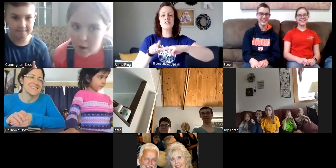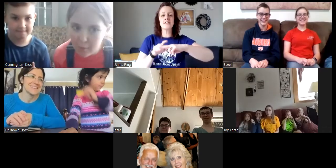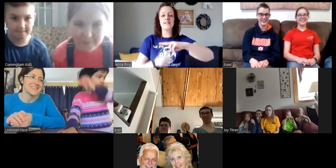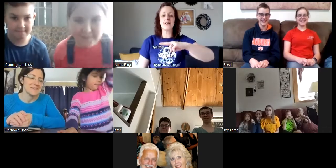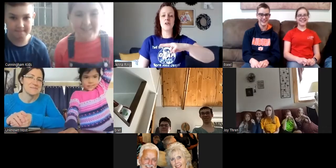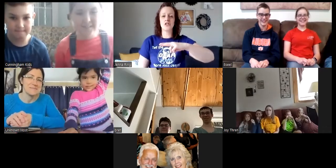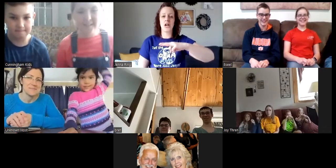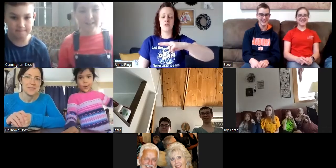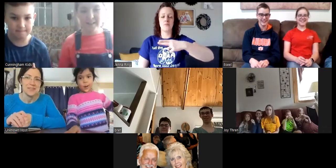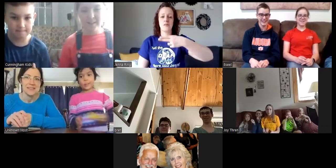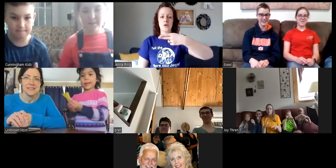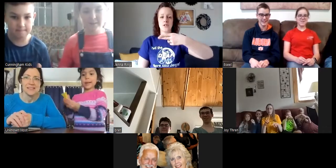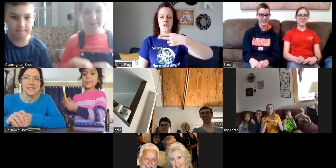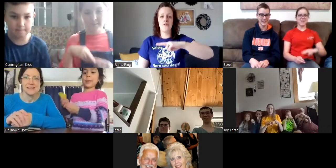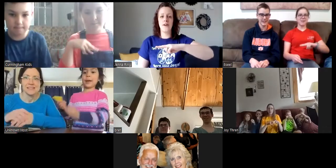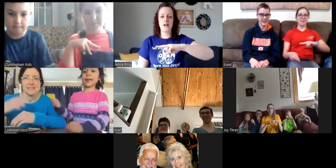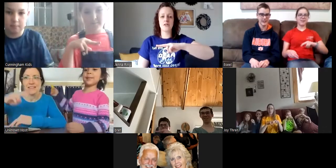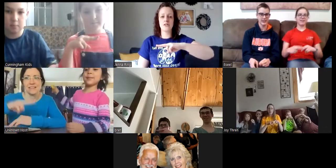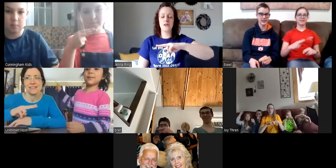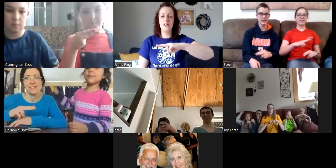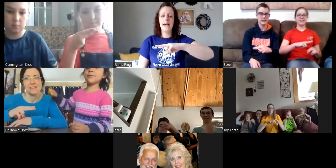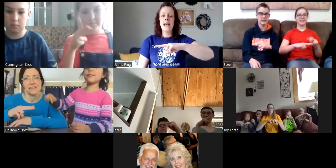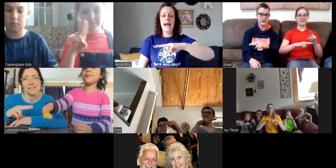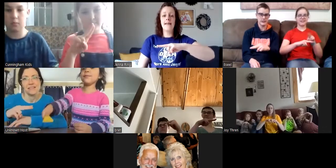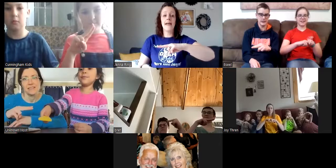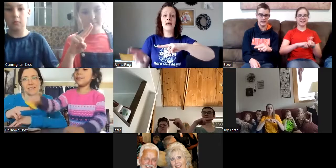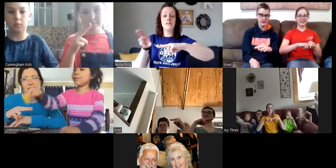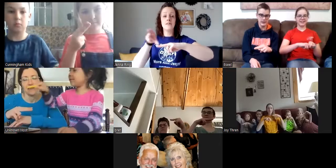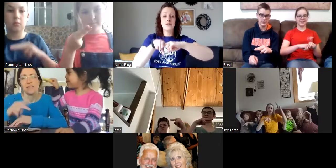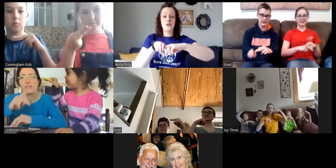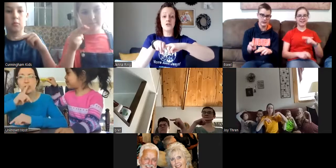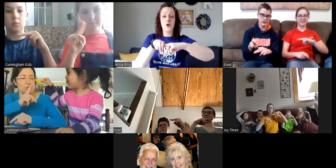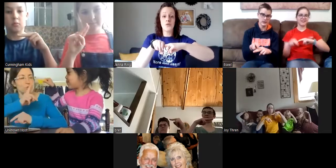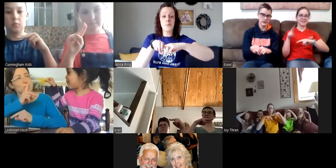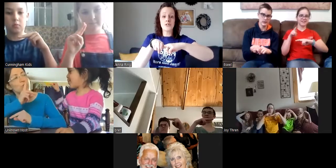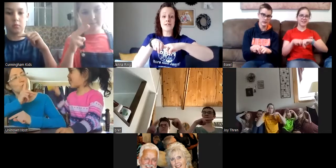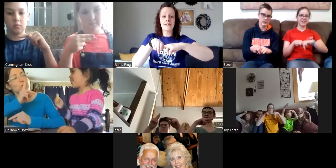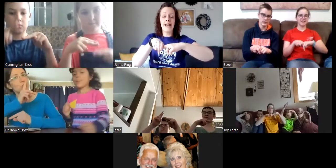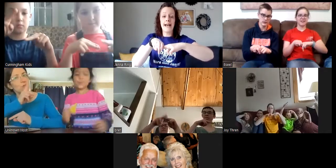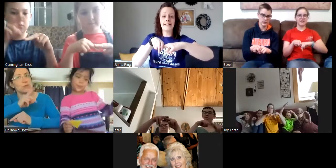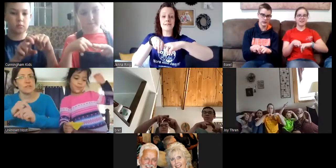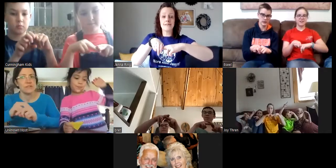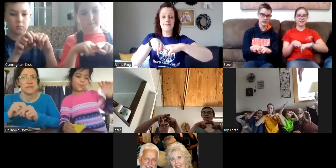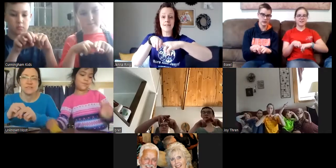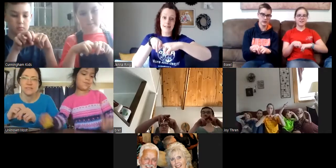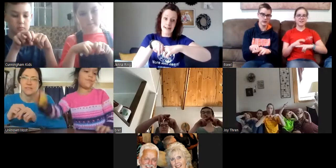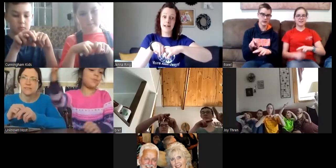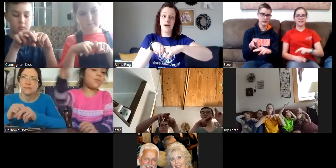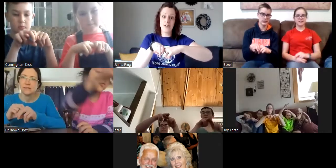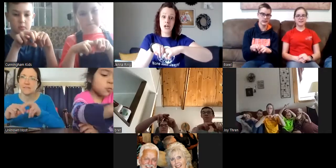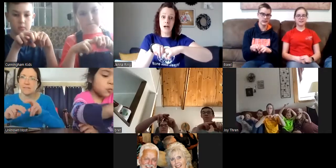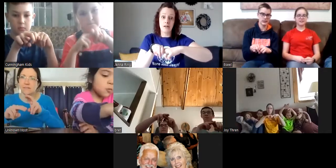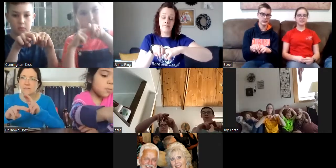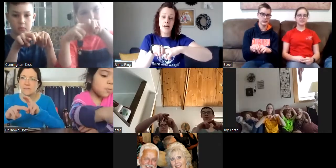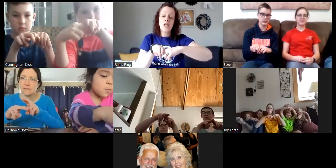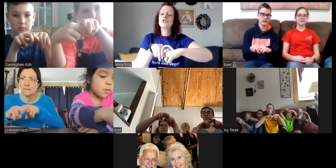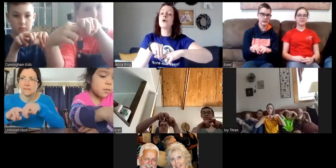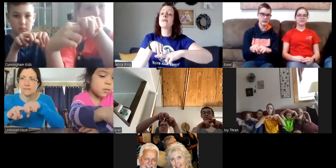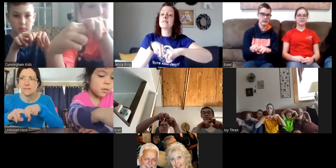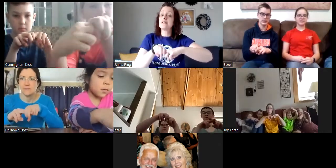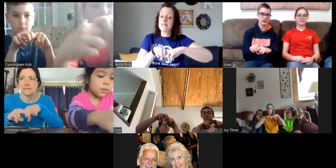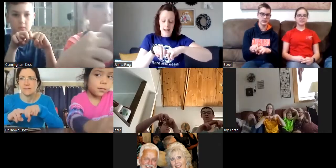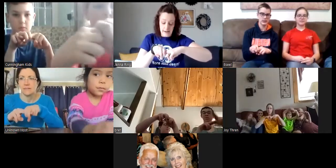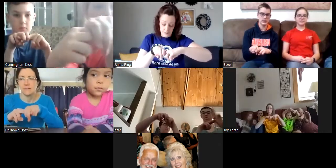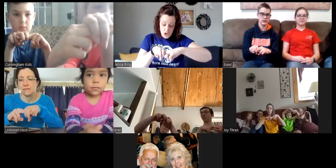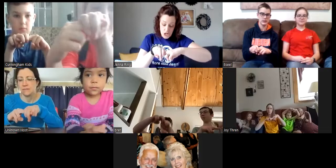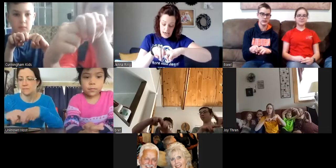so here's the seat of your chair. So it's 2 fingers and then you show the person's legs sitting on the chair. So